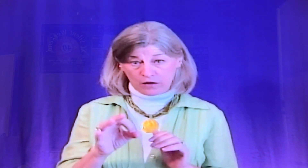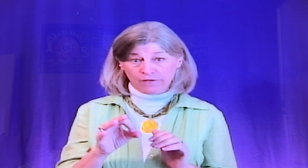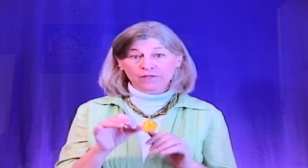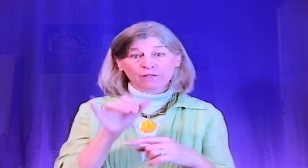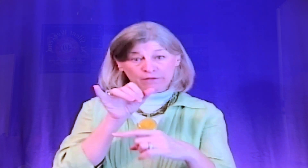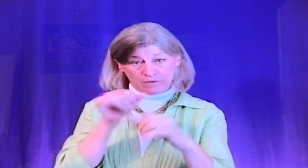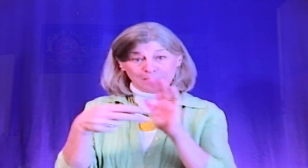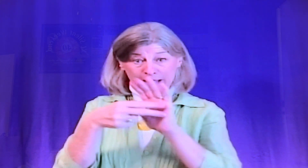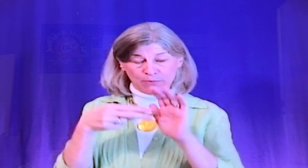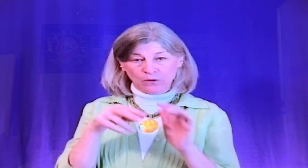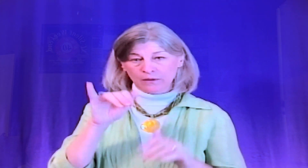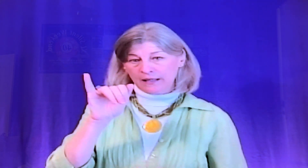the label